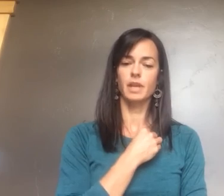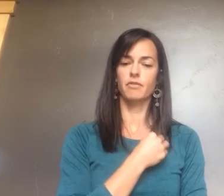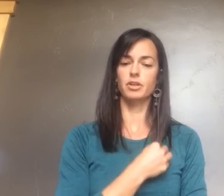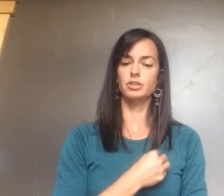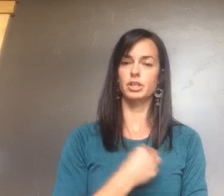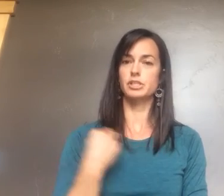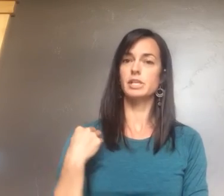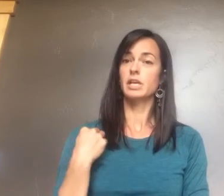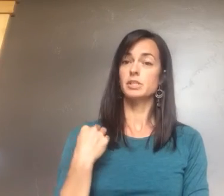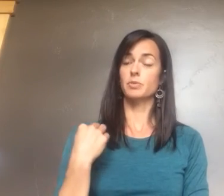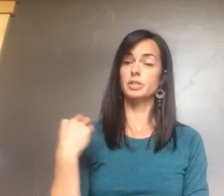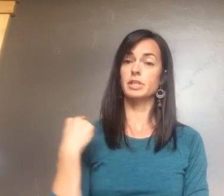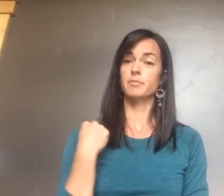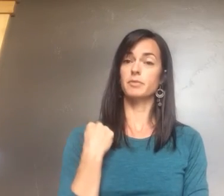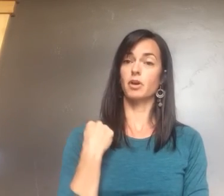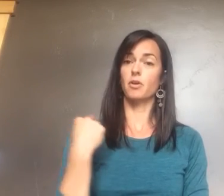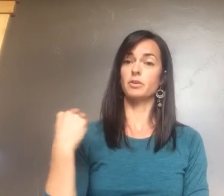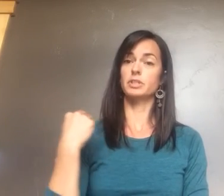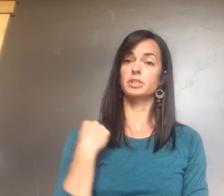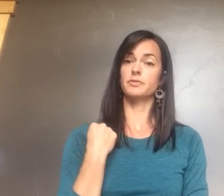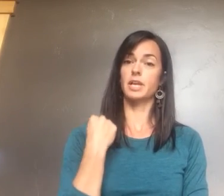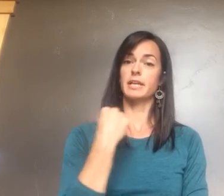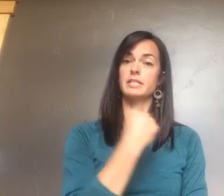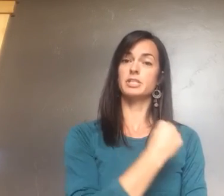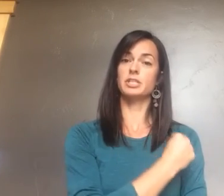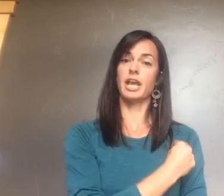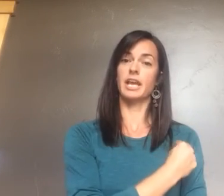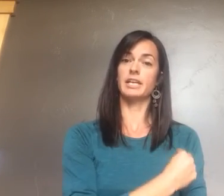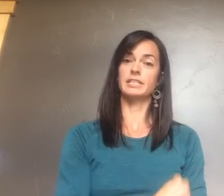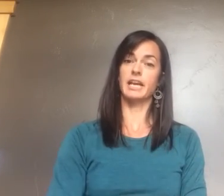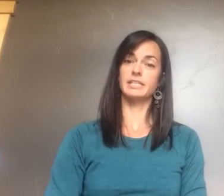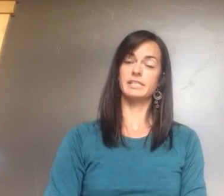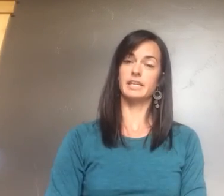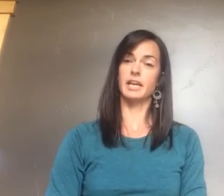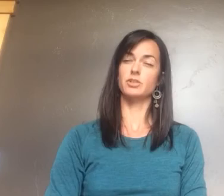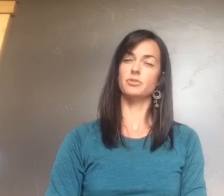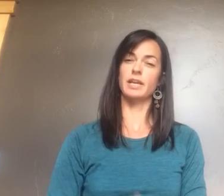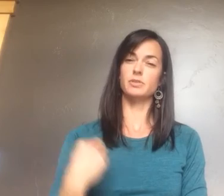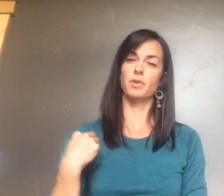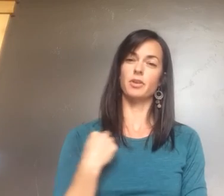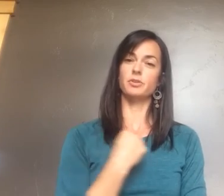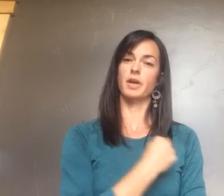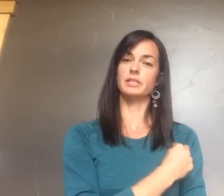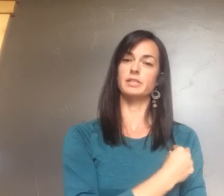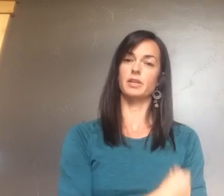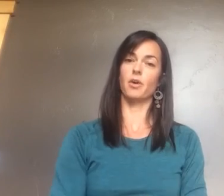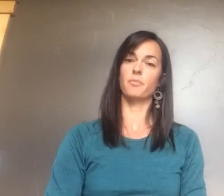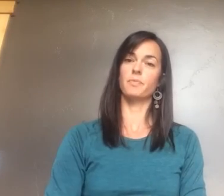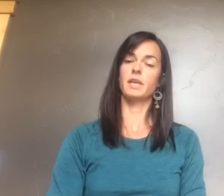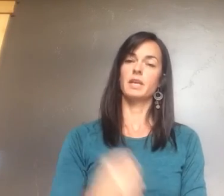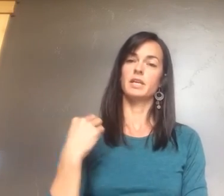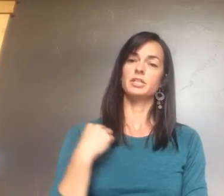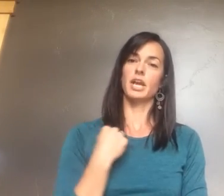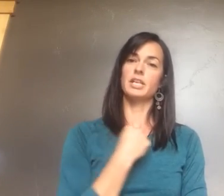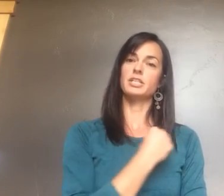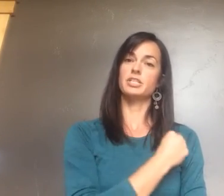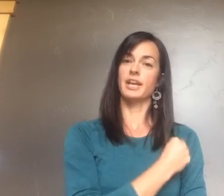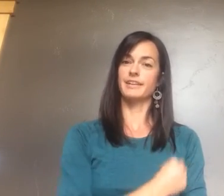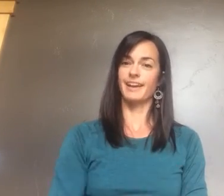of their shirts. So we're just gonna go China's Shang Dynasty and trace where those buttons go. China's Shang